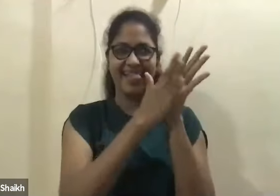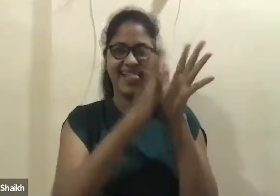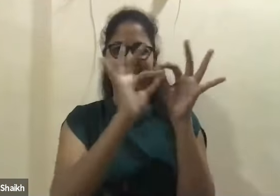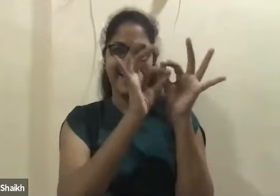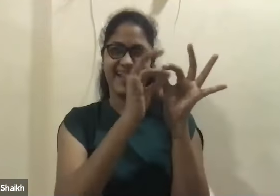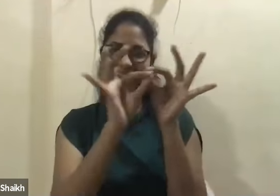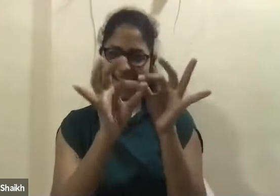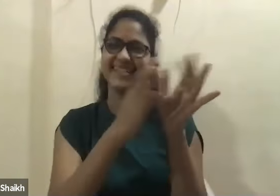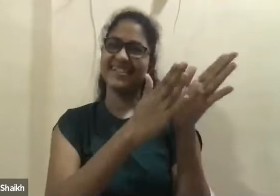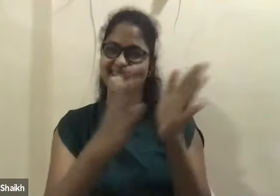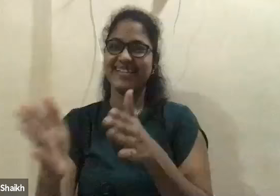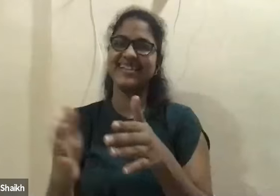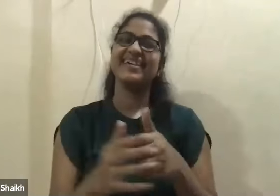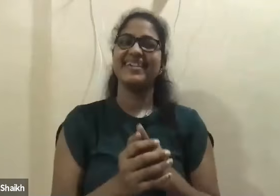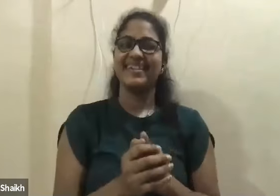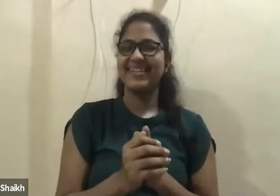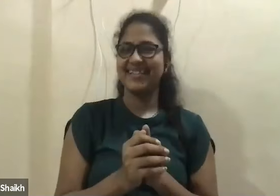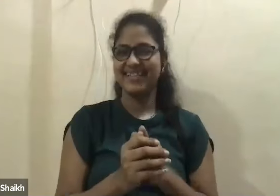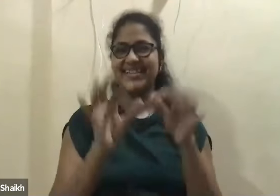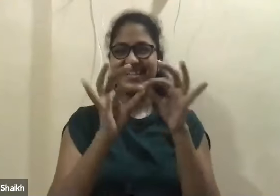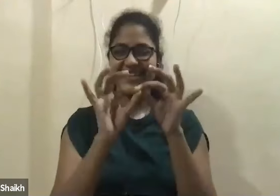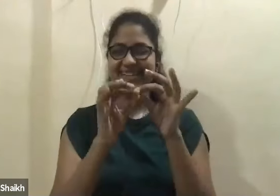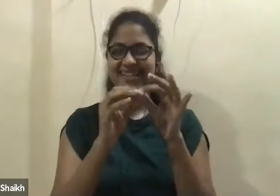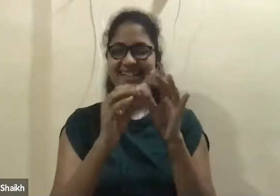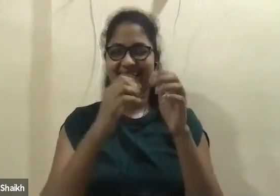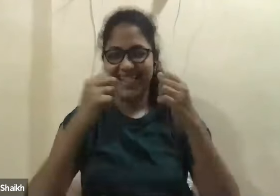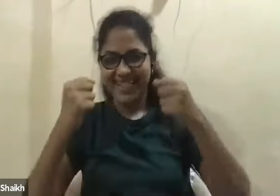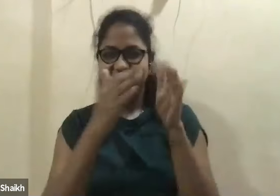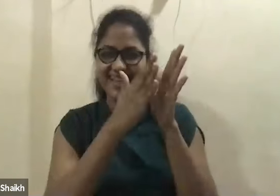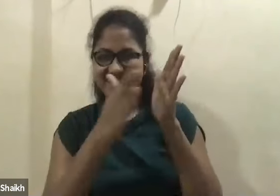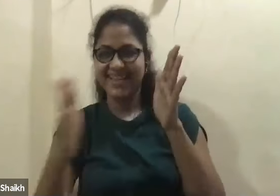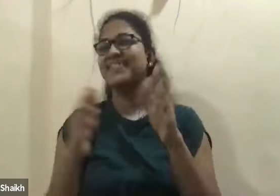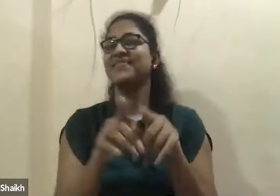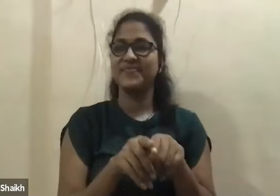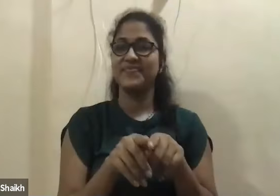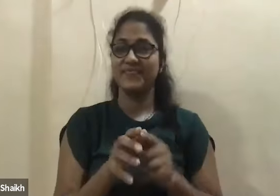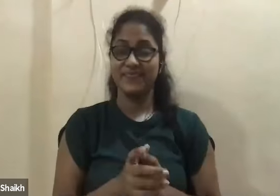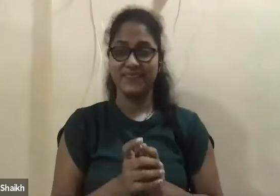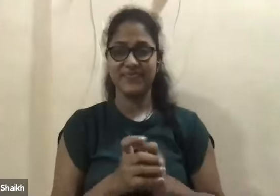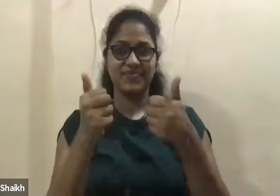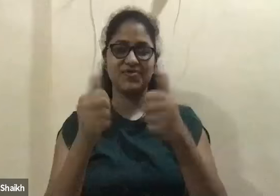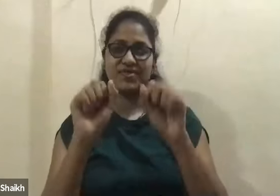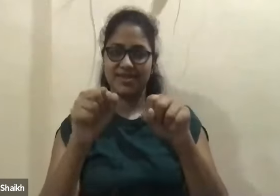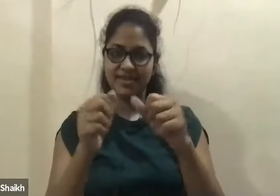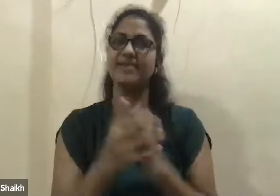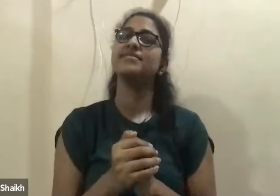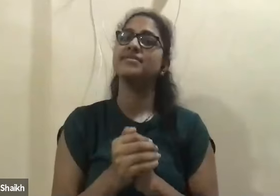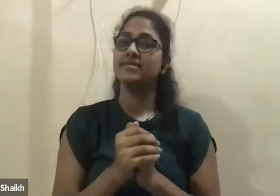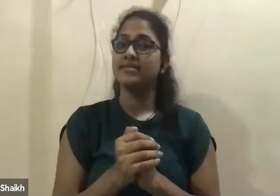doing with interpreting. Yes. So Yeah. and I think we